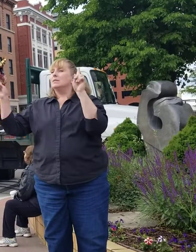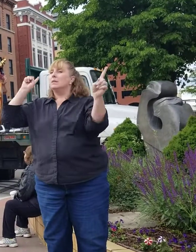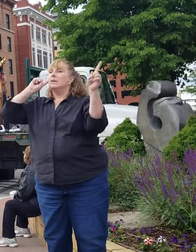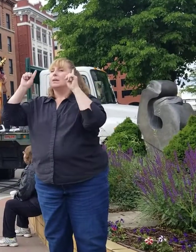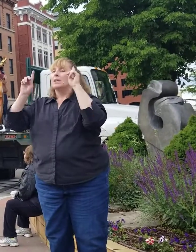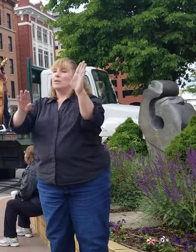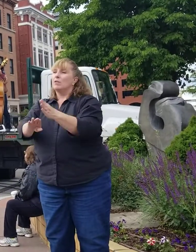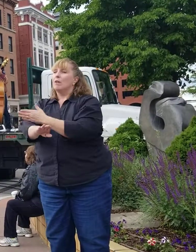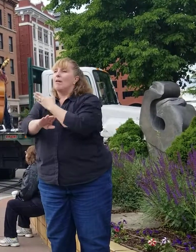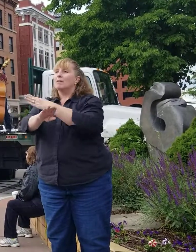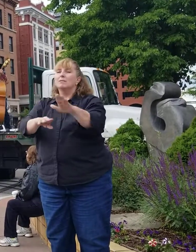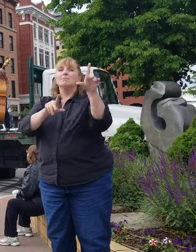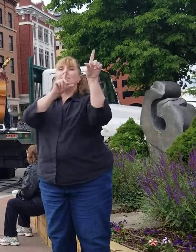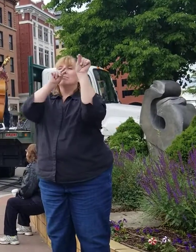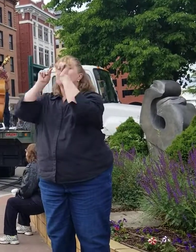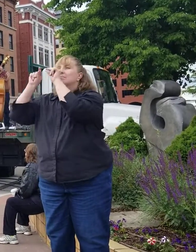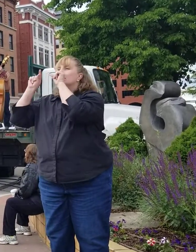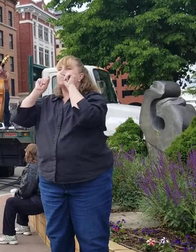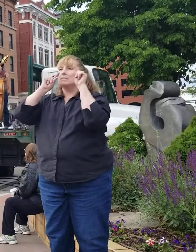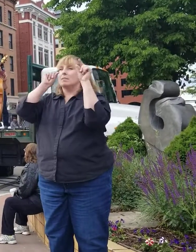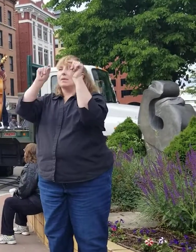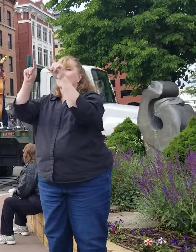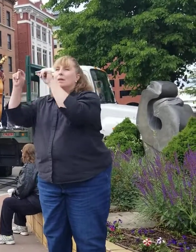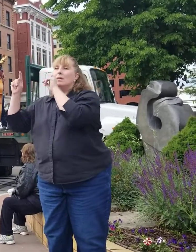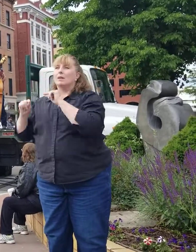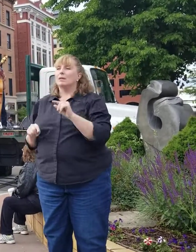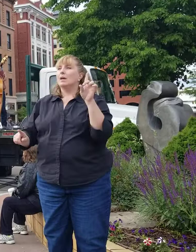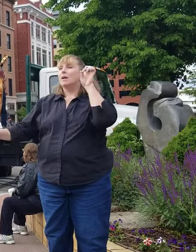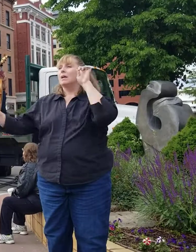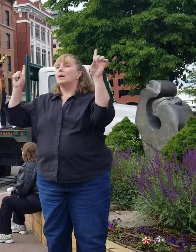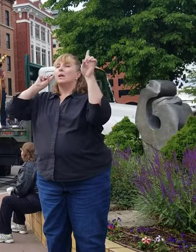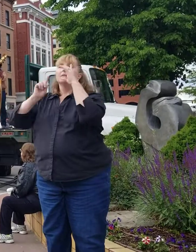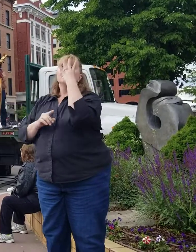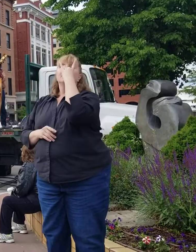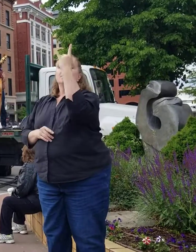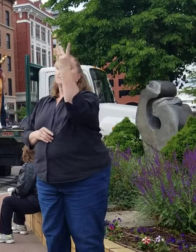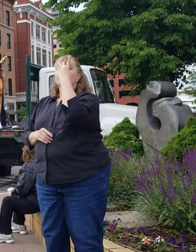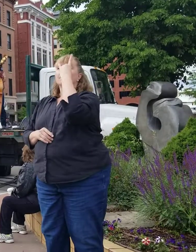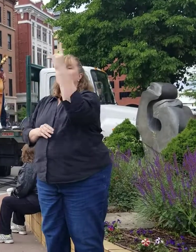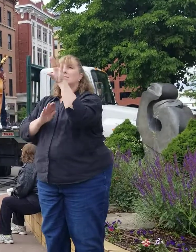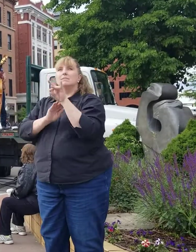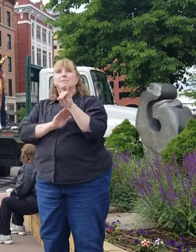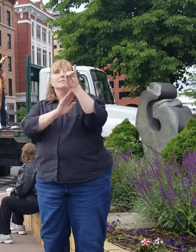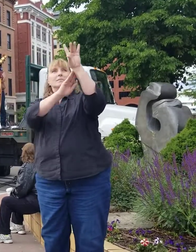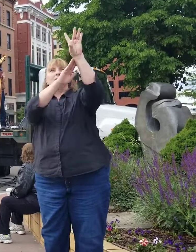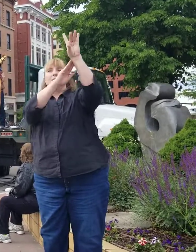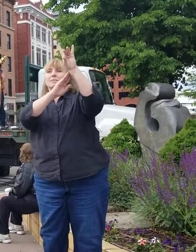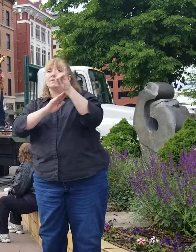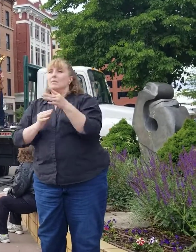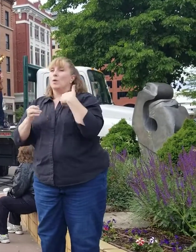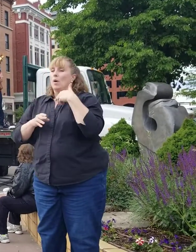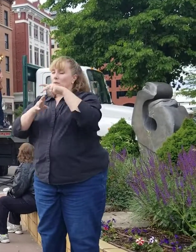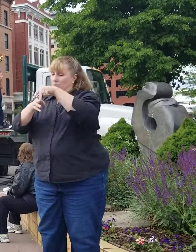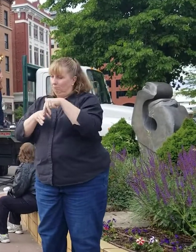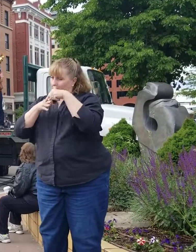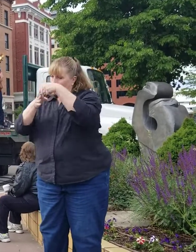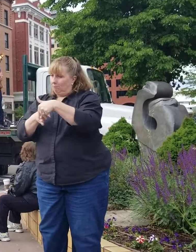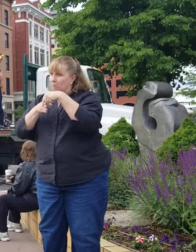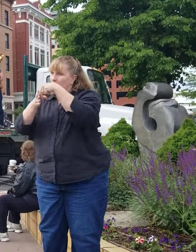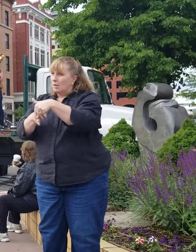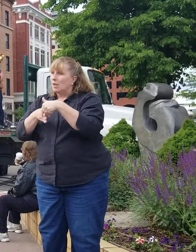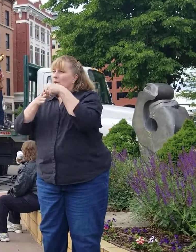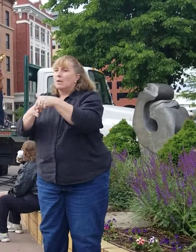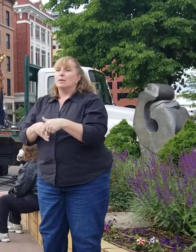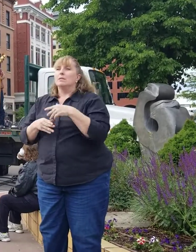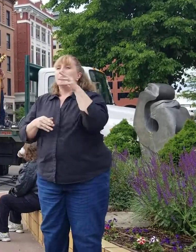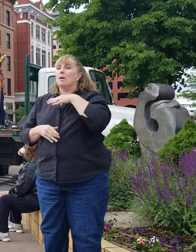whipper bill I wanna hear those coyotes cry I wanna feel my saddle horse Between my